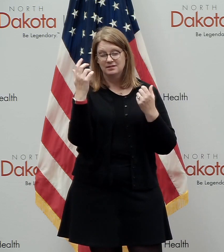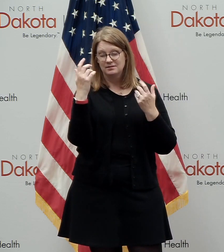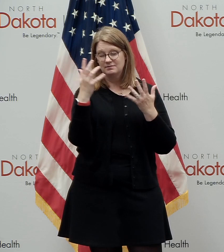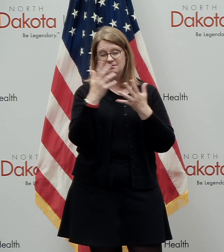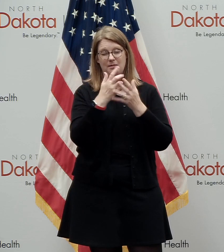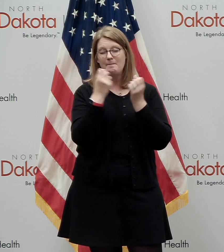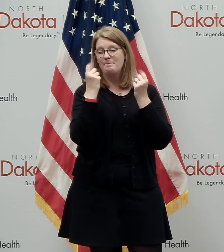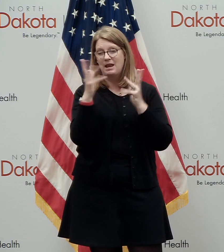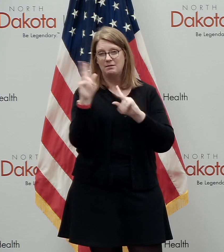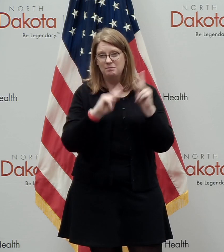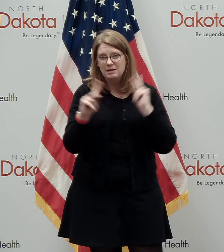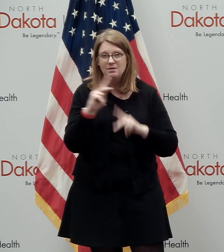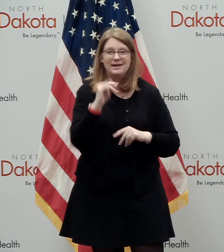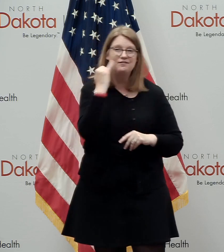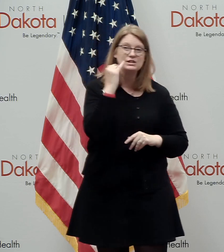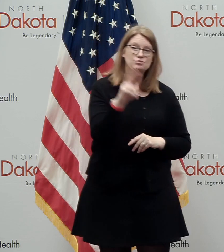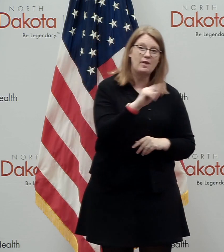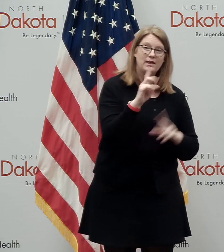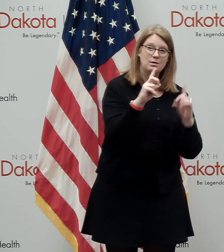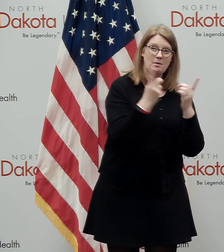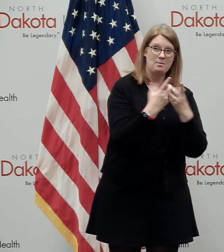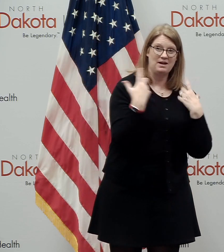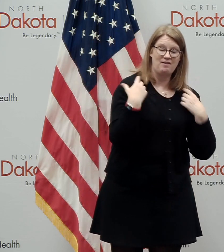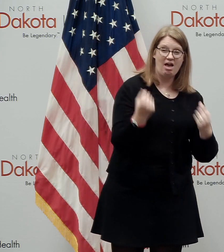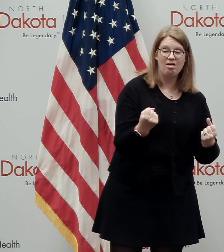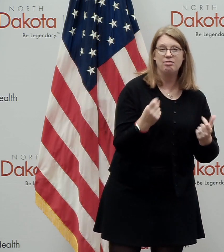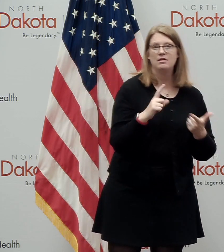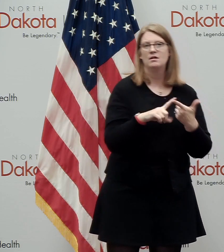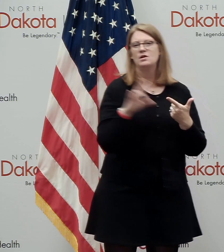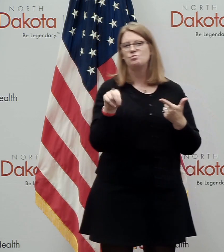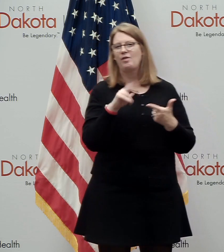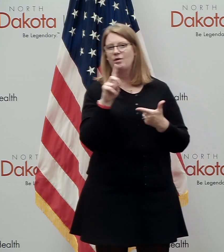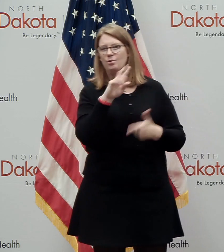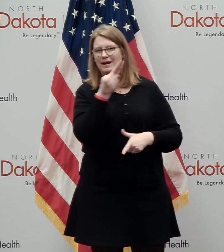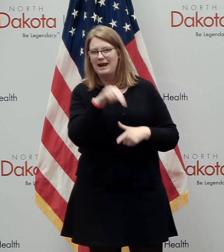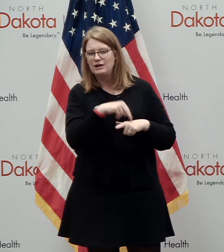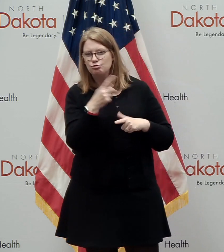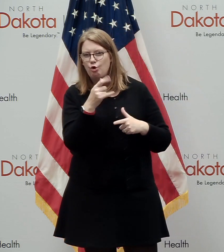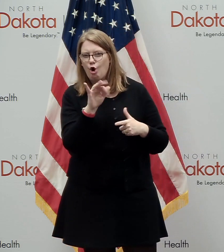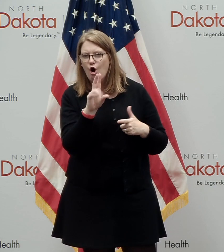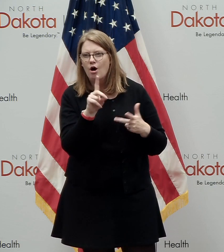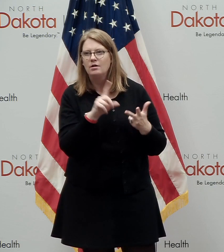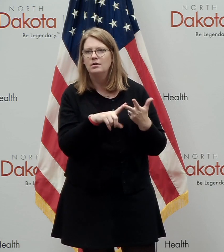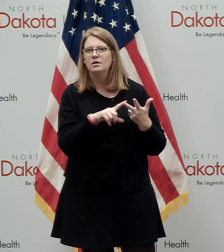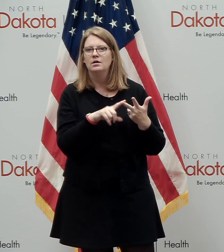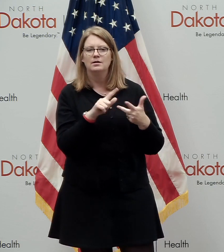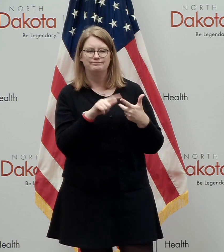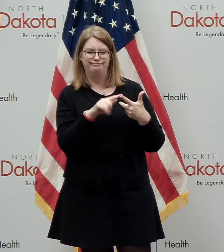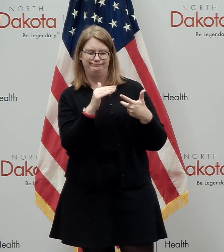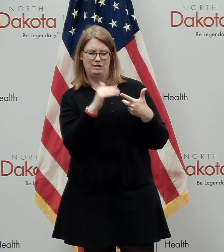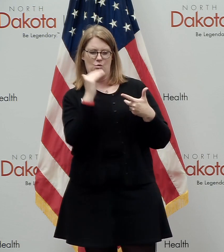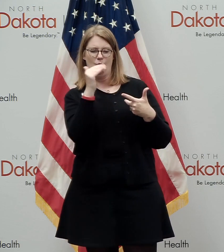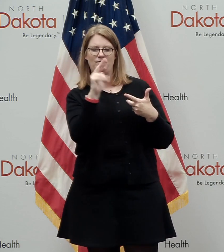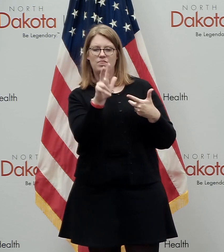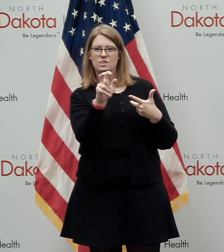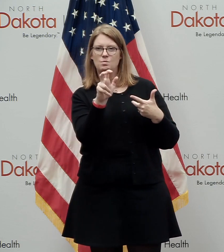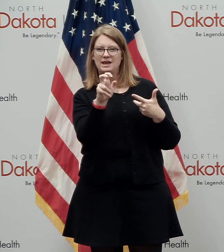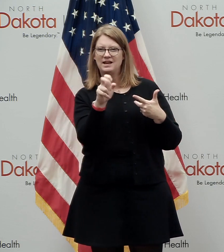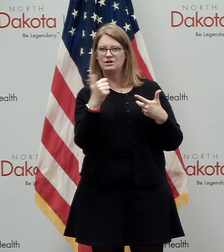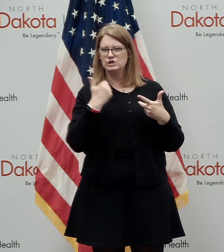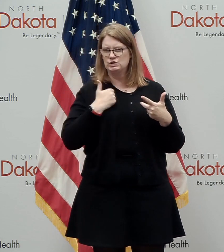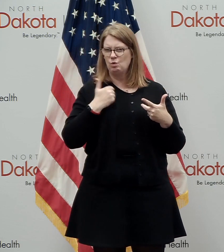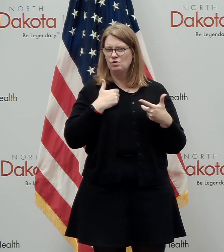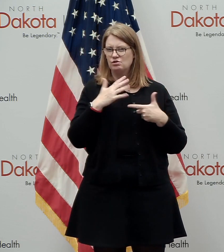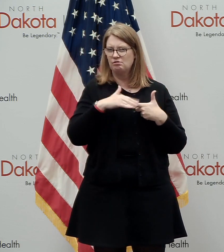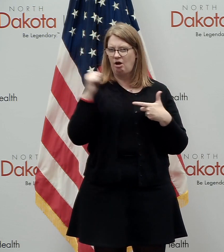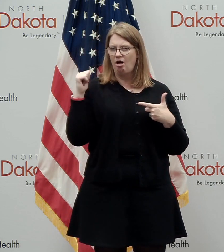it's the North Dakota Department of Health and their leadership, whether it's the North Dakota National Guard, where we've got over 300 soldiers